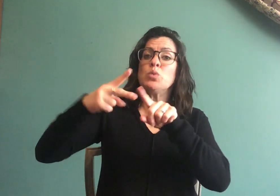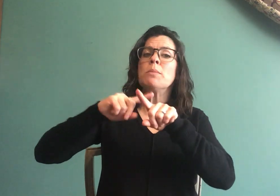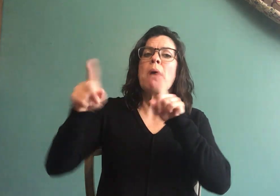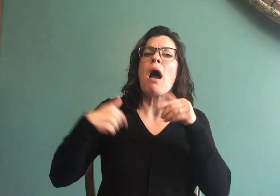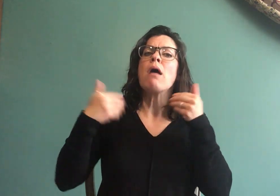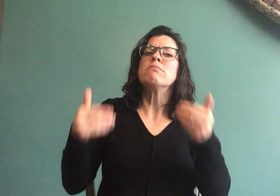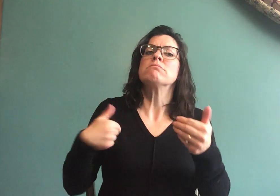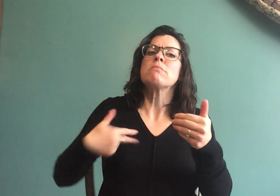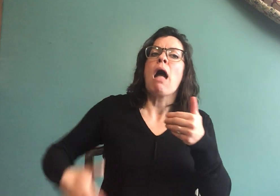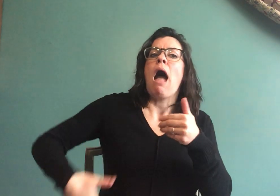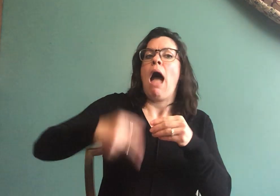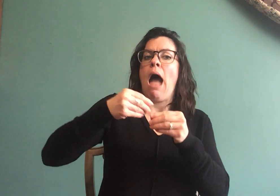Hello?